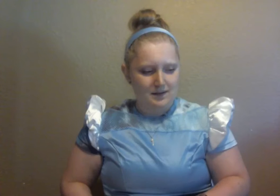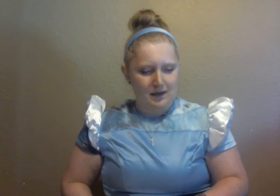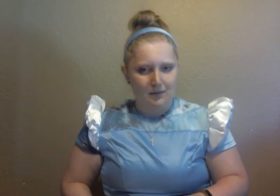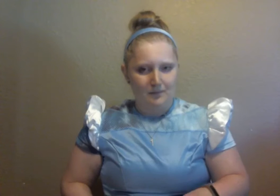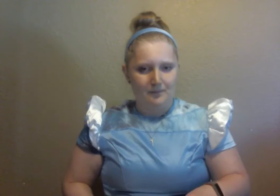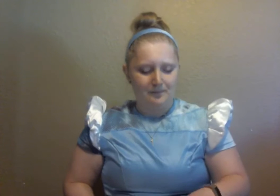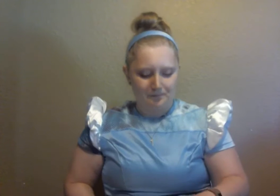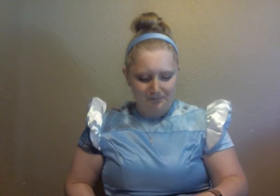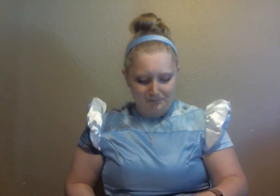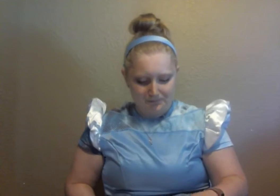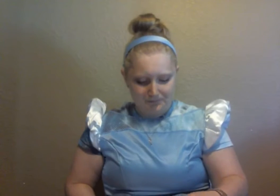So